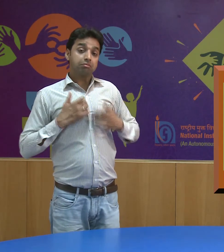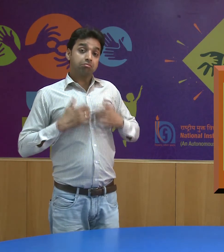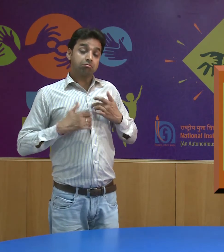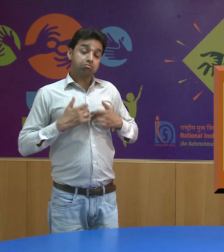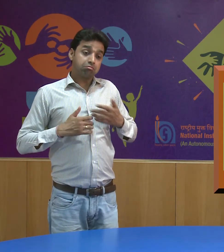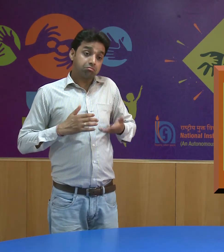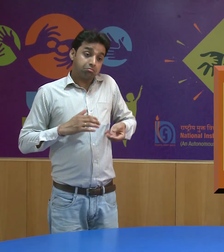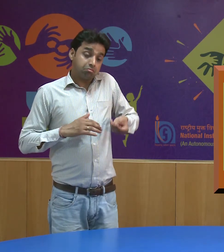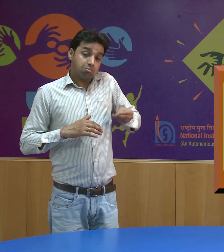be increased.